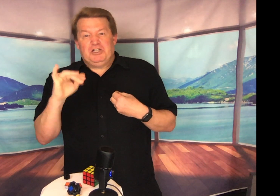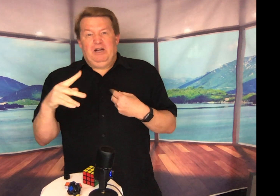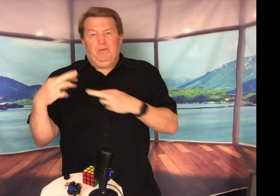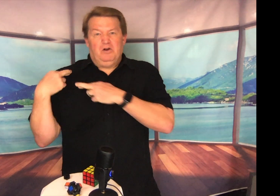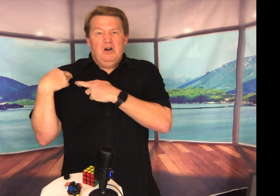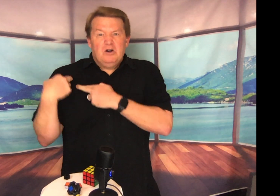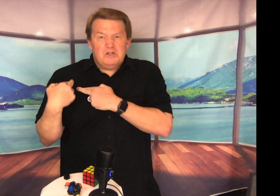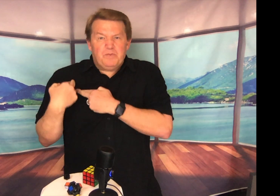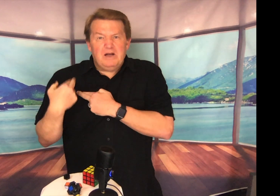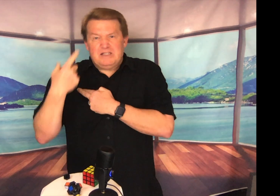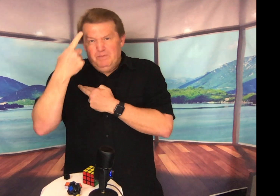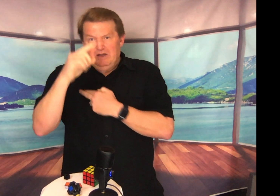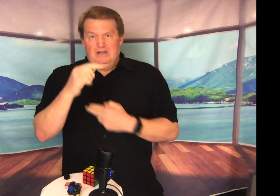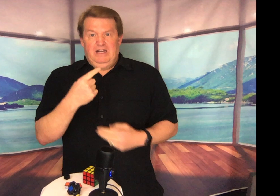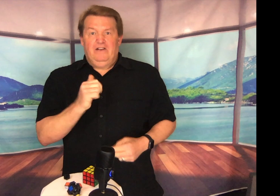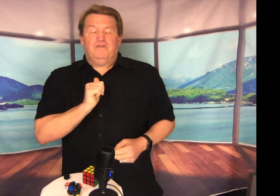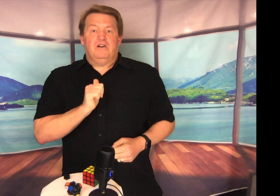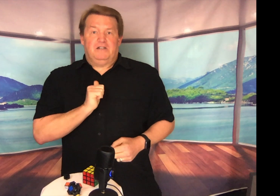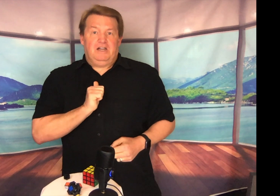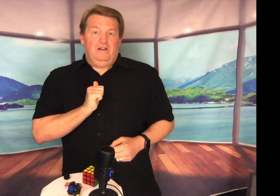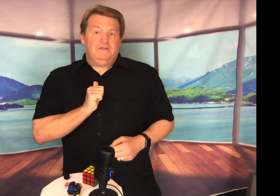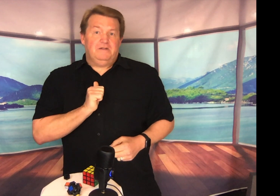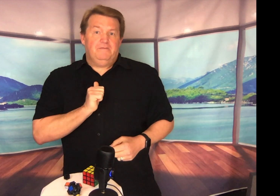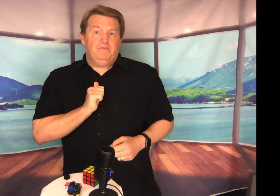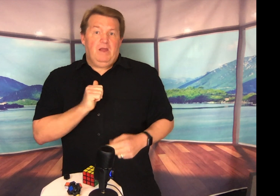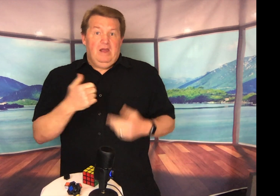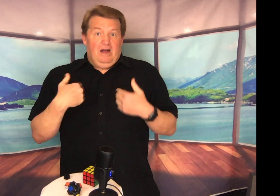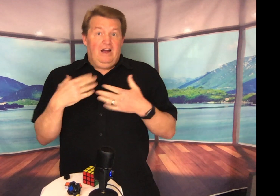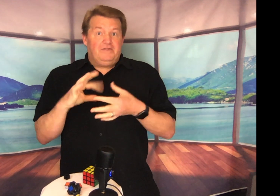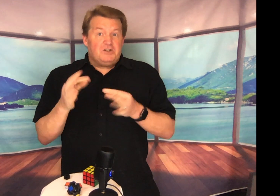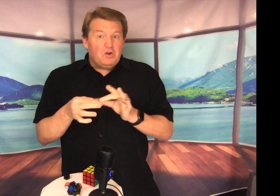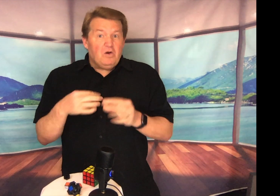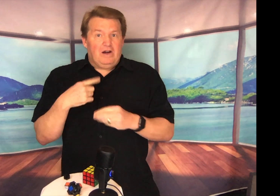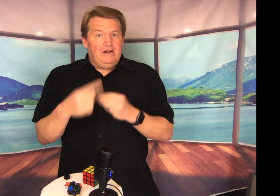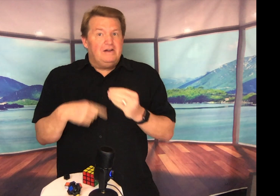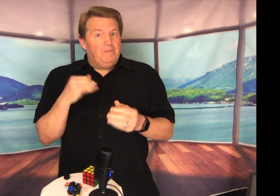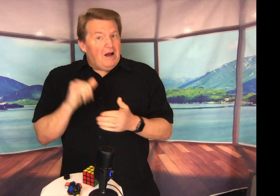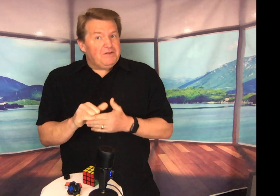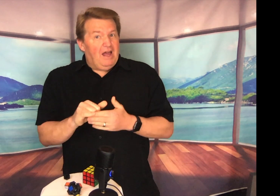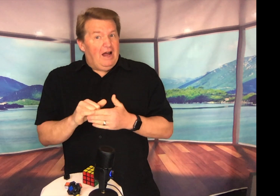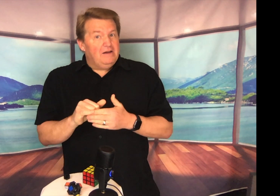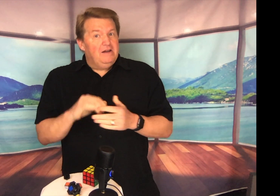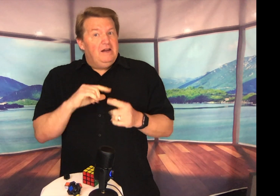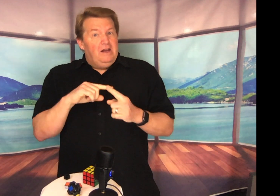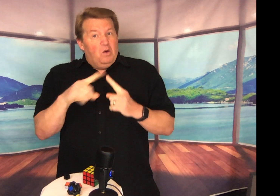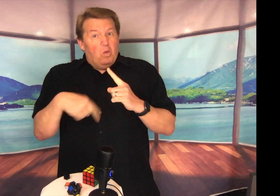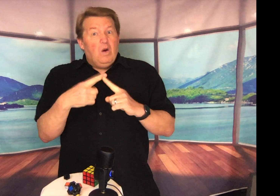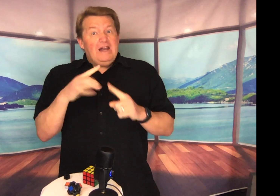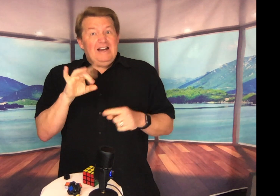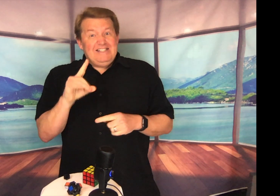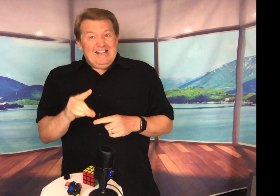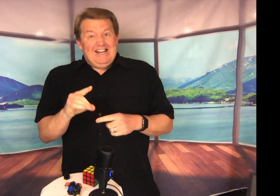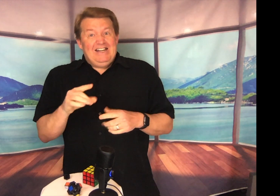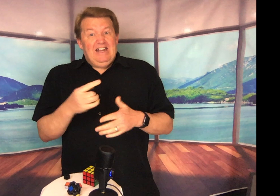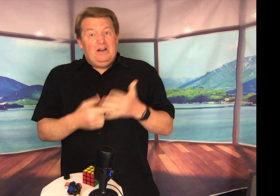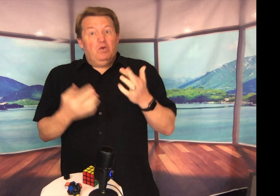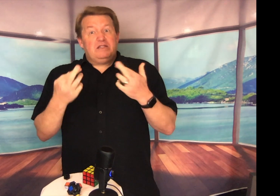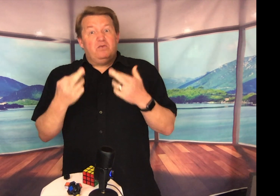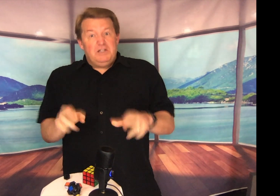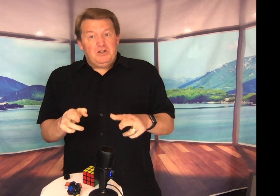or responsibility for ourselves. I have a story about that, when I did it and what the results